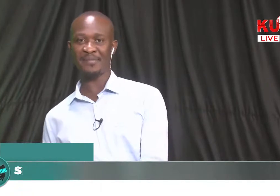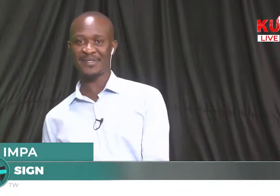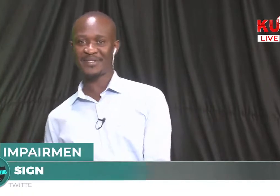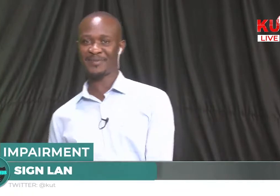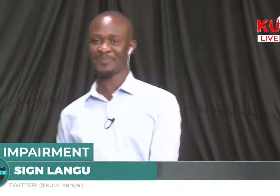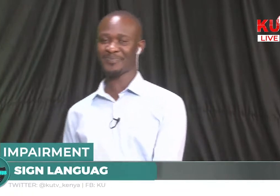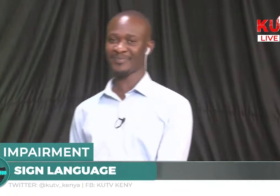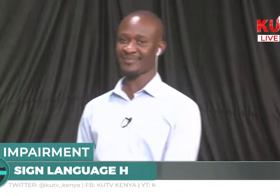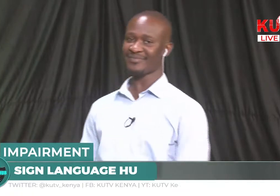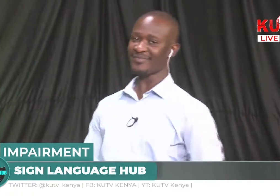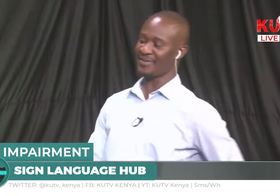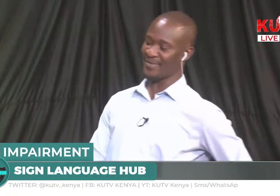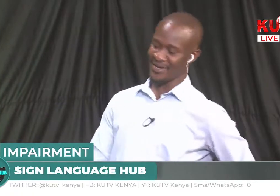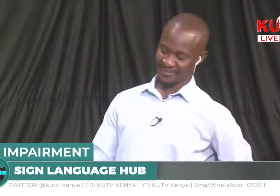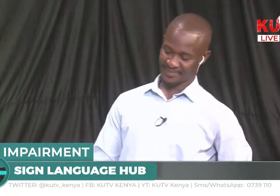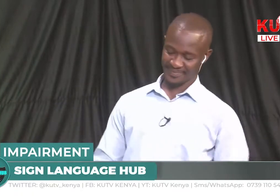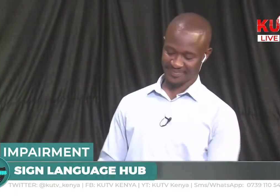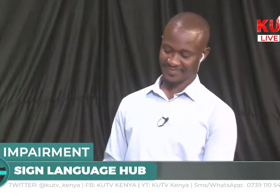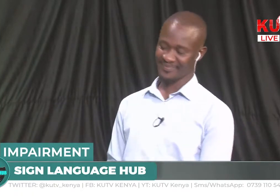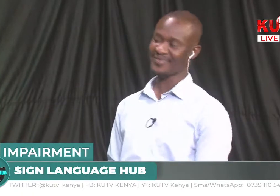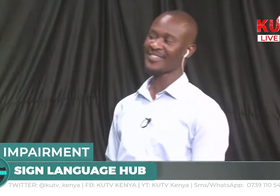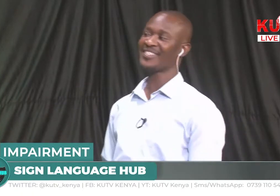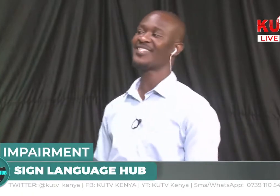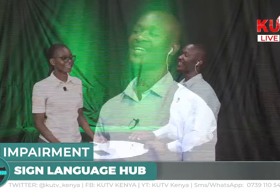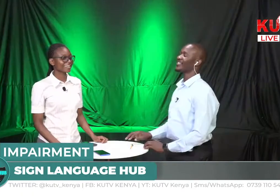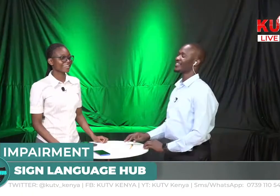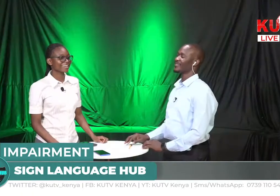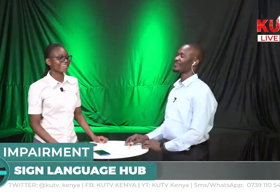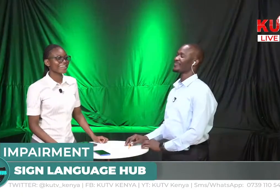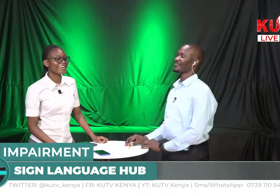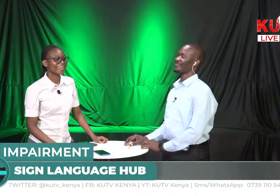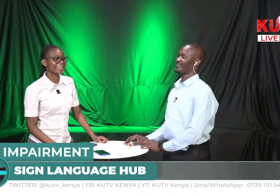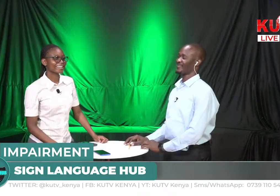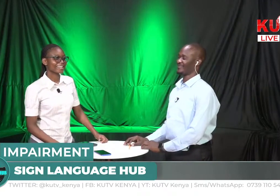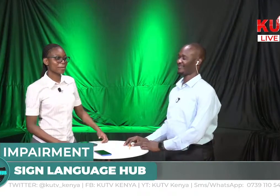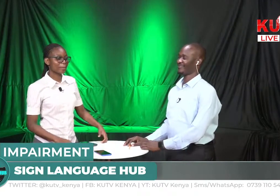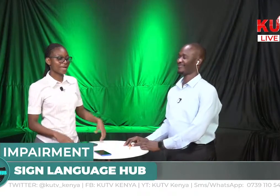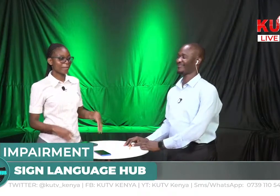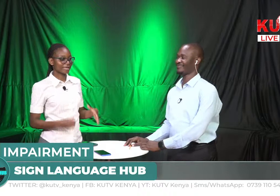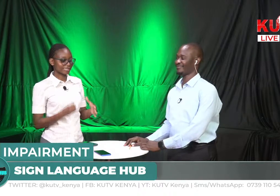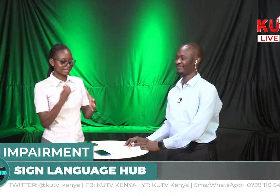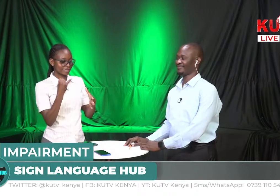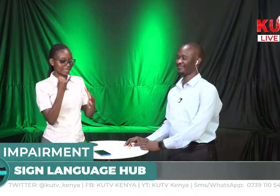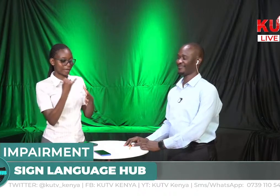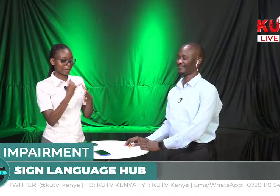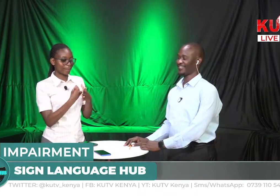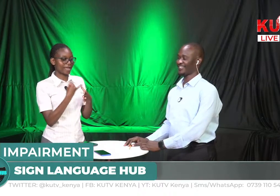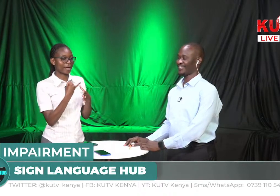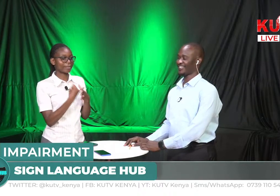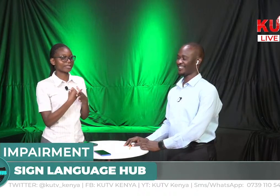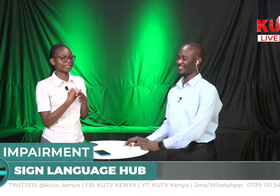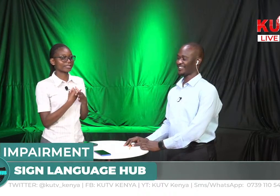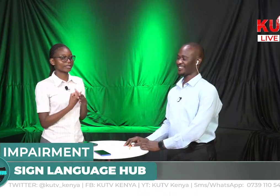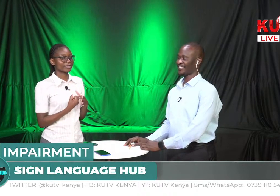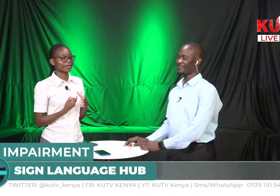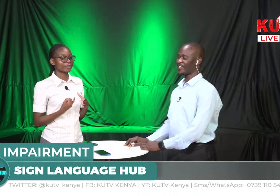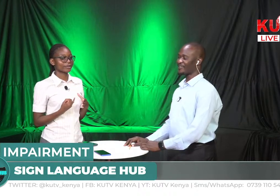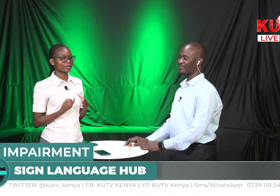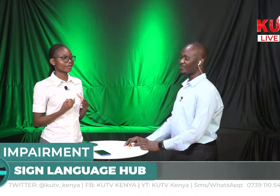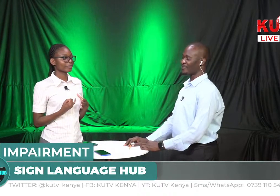Impairment. Miriam, teach us. Okay, impairment. Impairment.